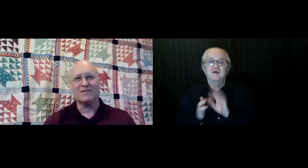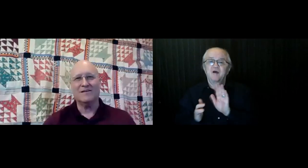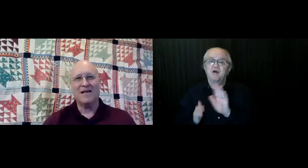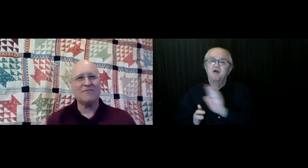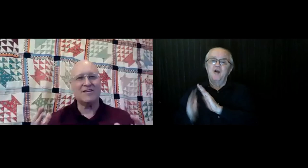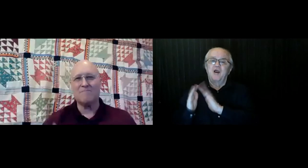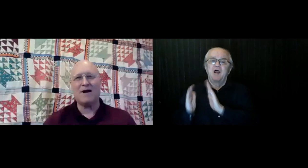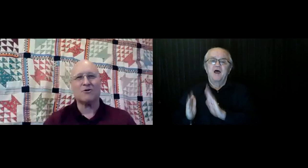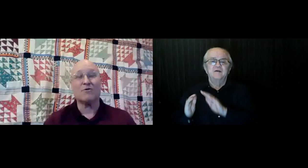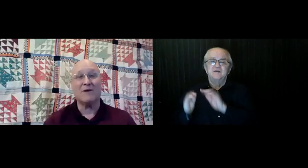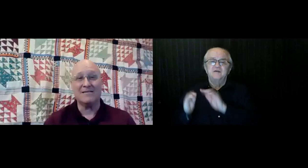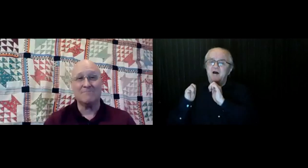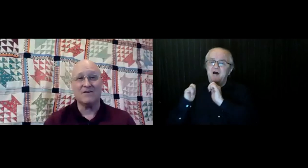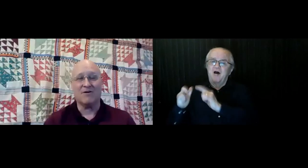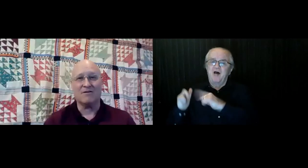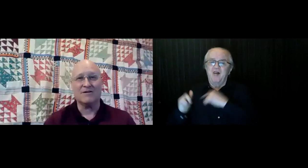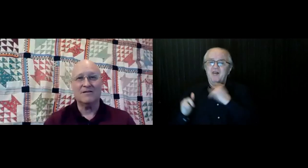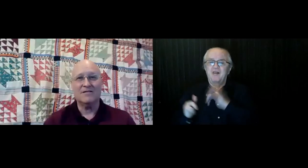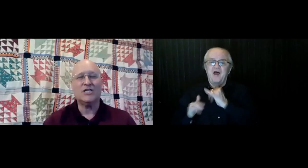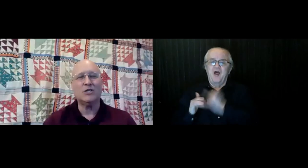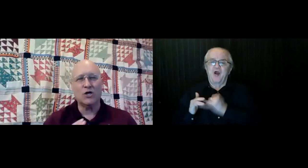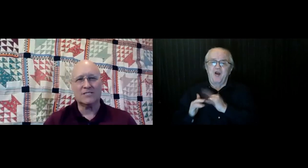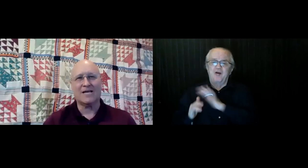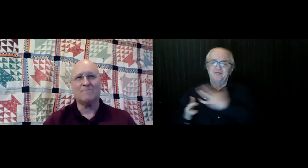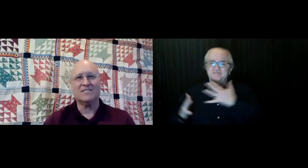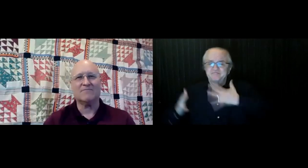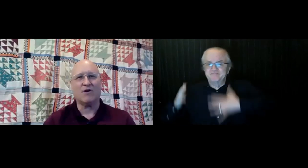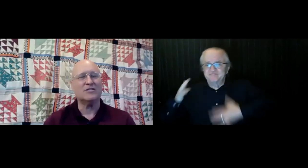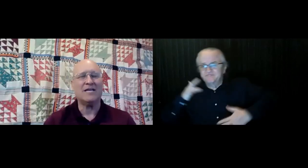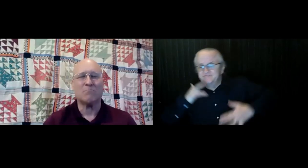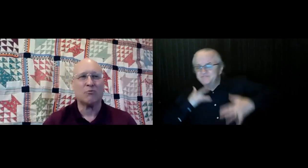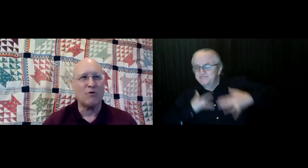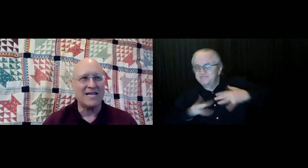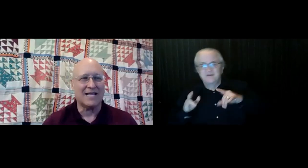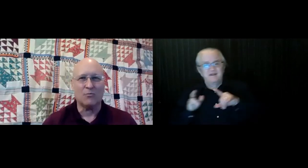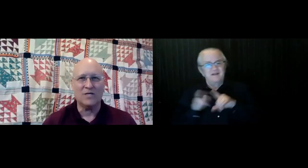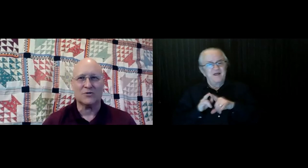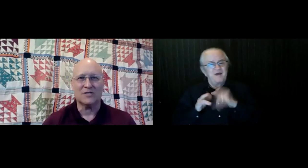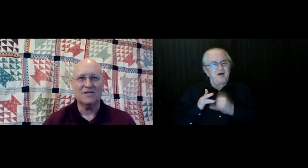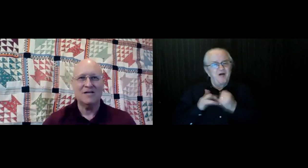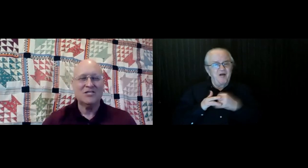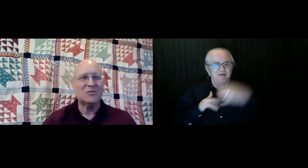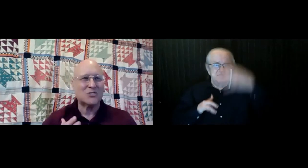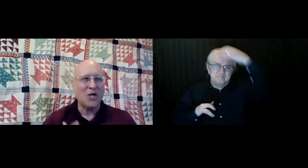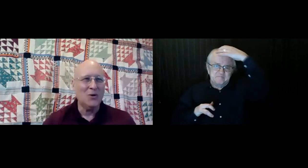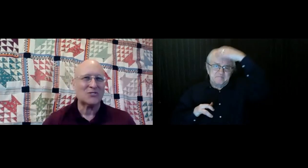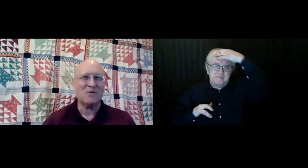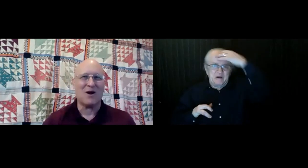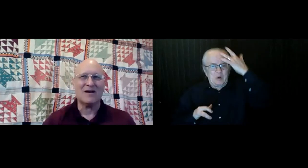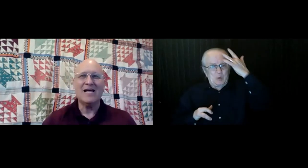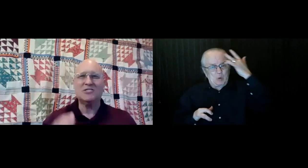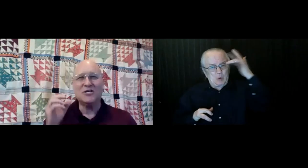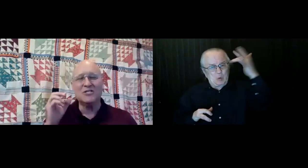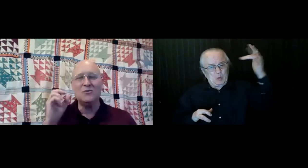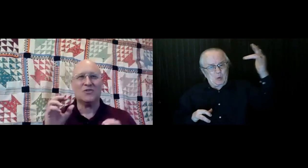art. Everything about her reminded me of art. She looked like a piece of art, and she had a brain like a wizard. She was so